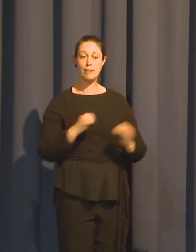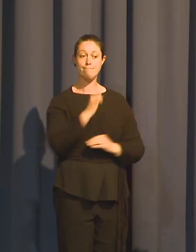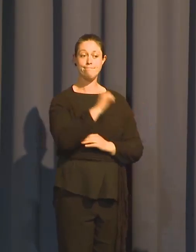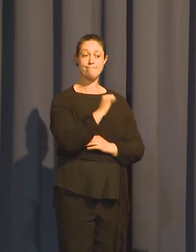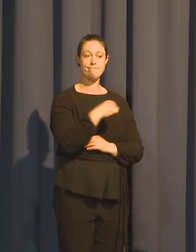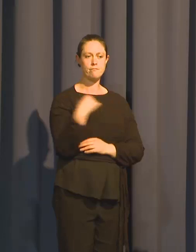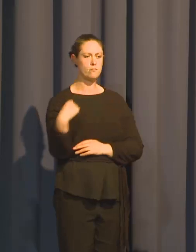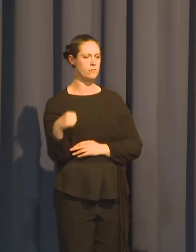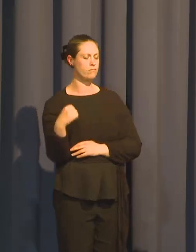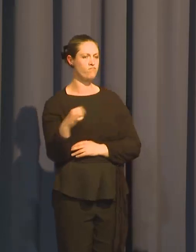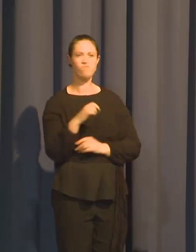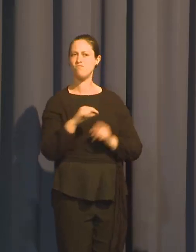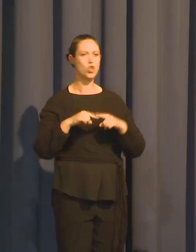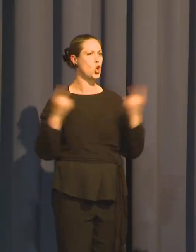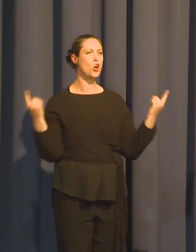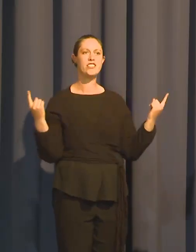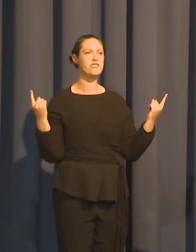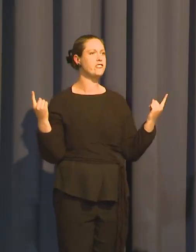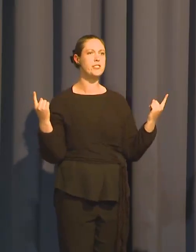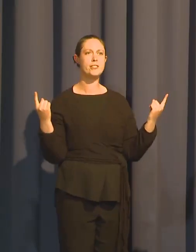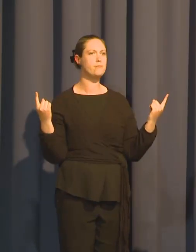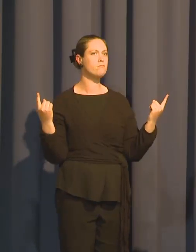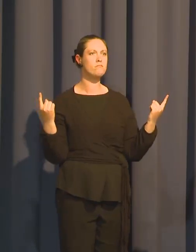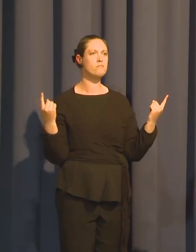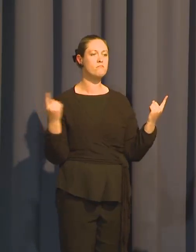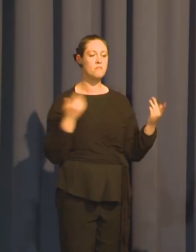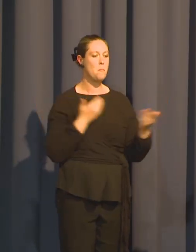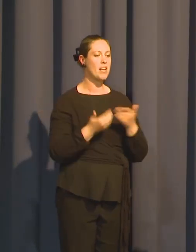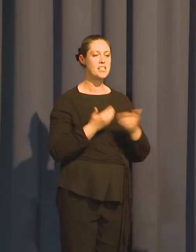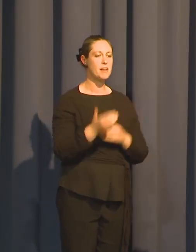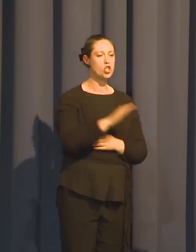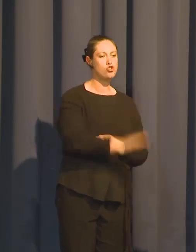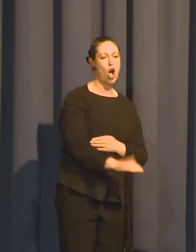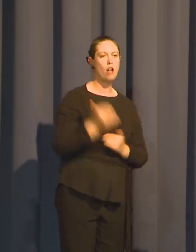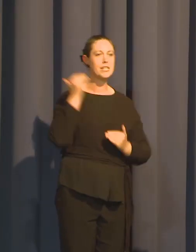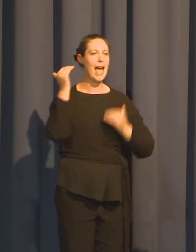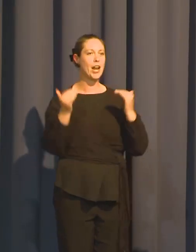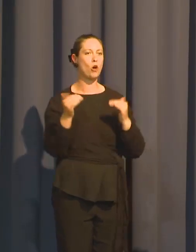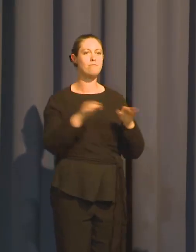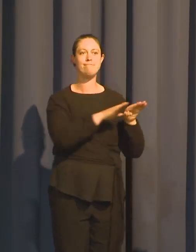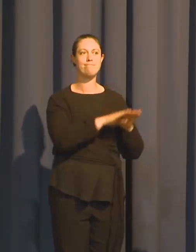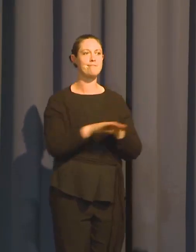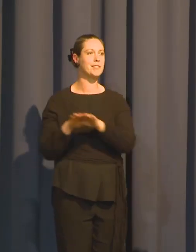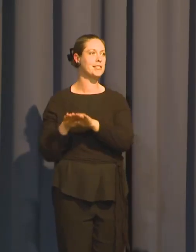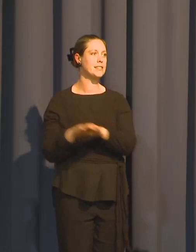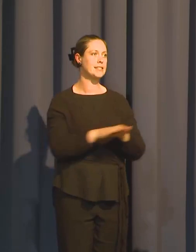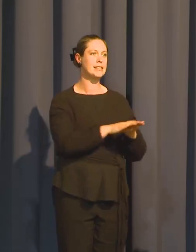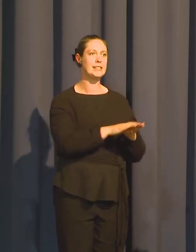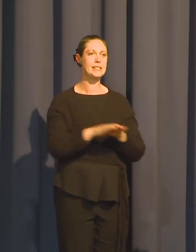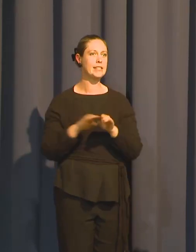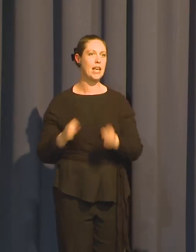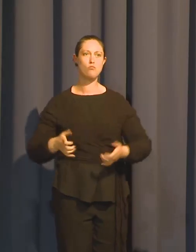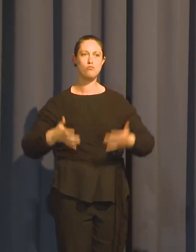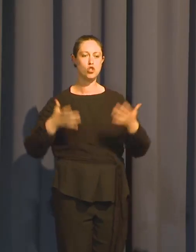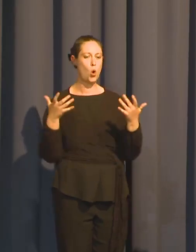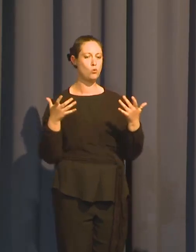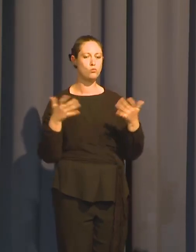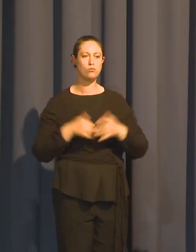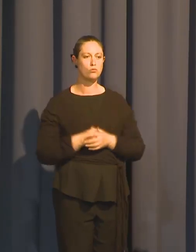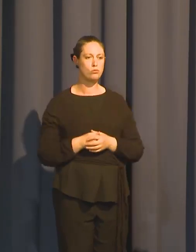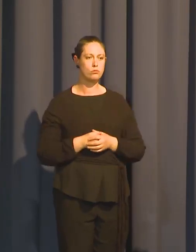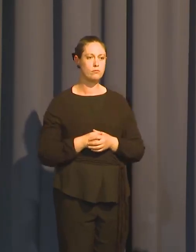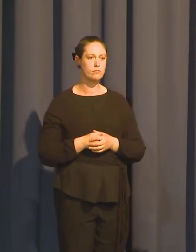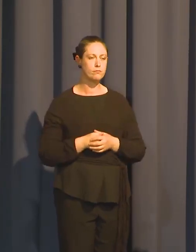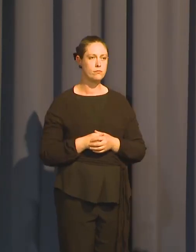a difference, not for adults and not for children, for those who drank the water local supply compared